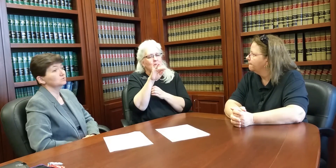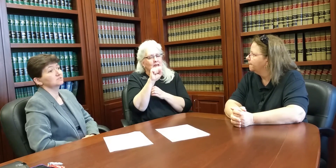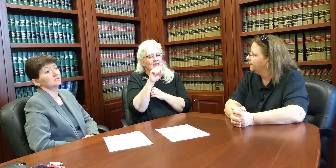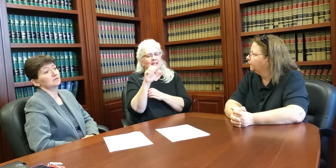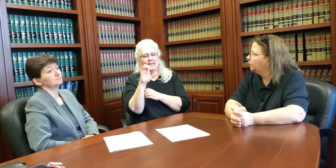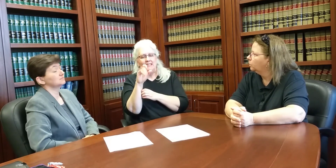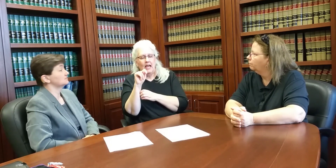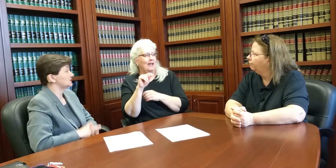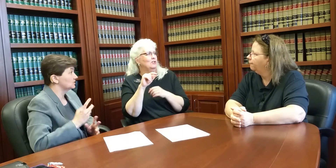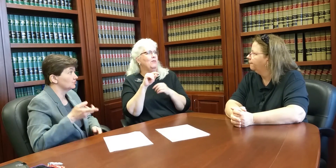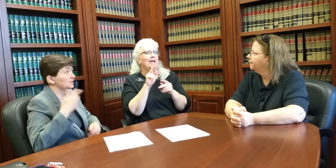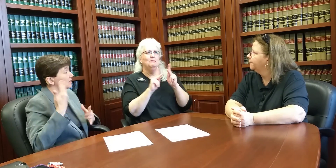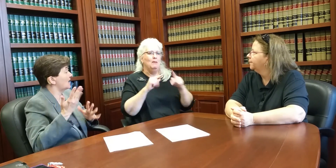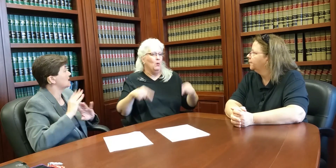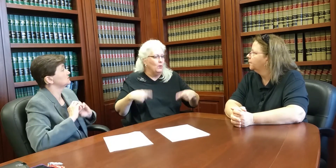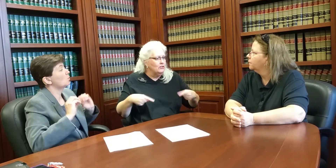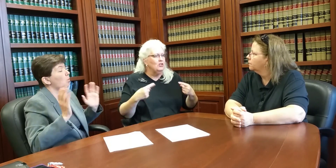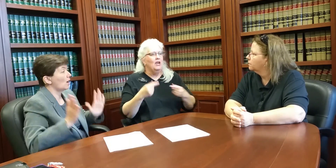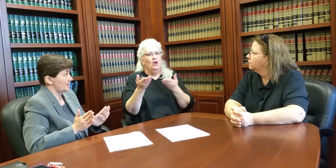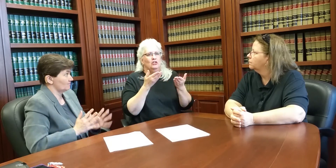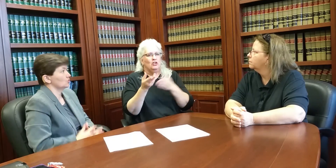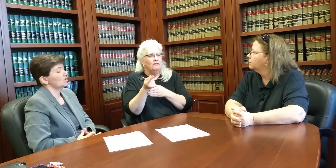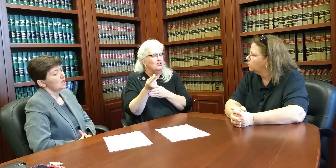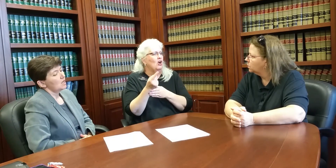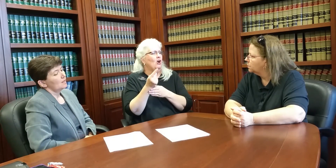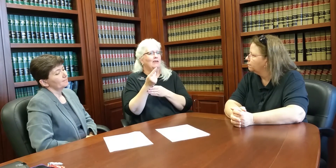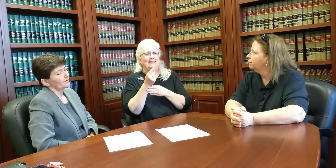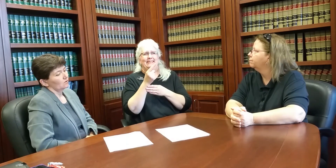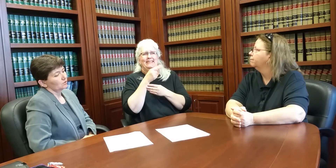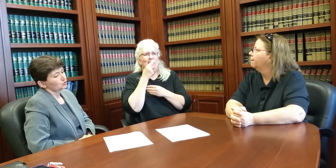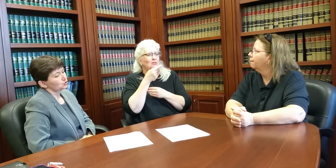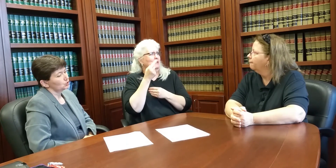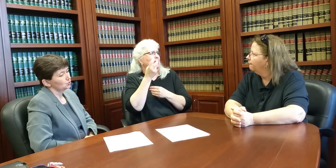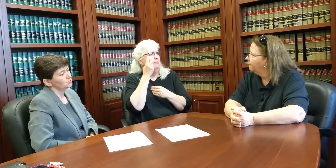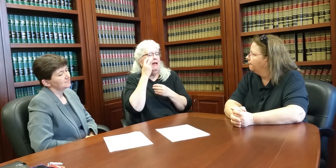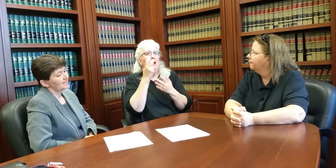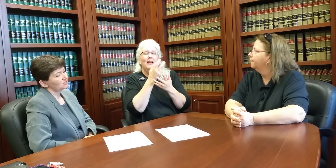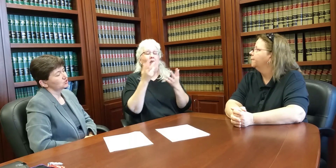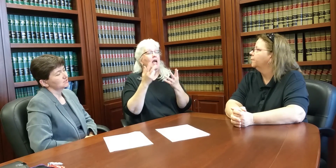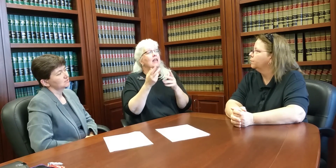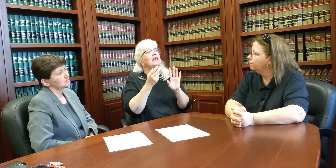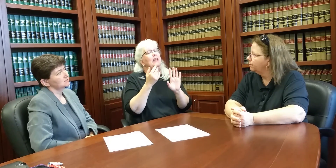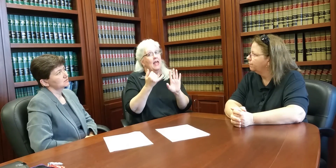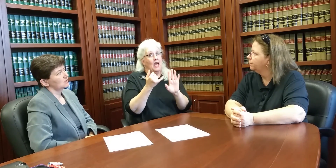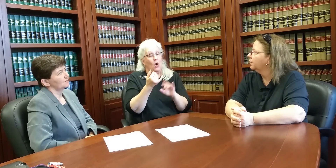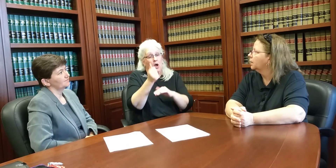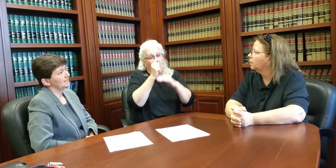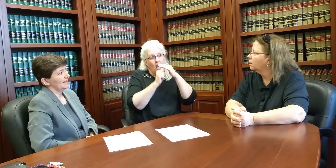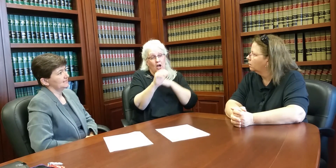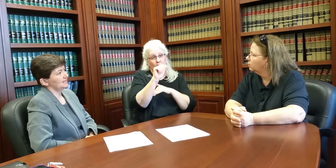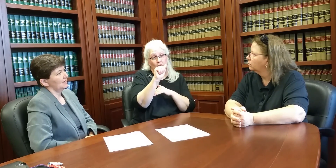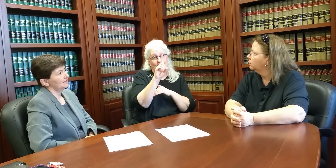dogs, hearing, blind, whatever. There are two sections of the ADA